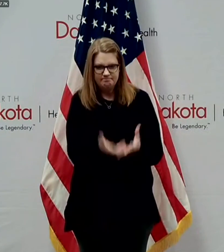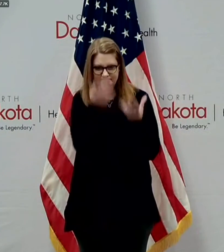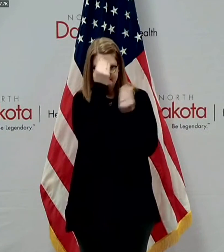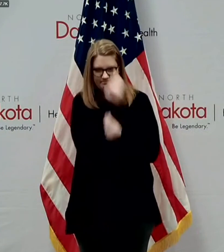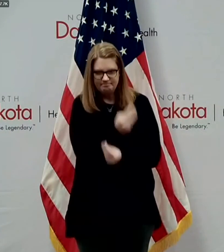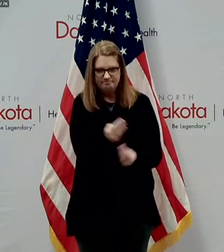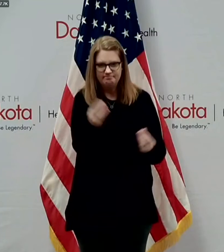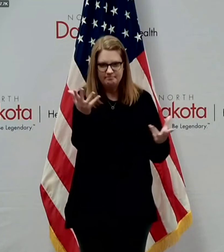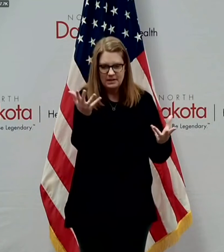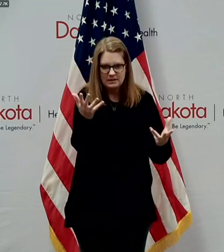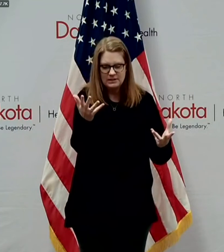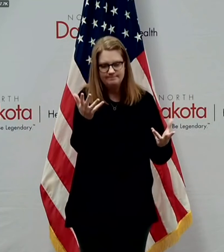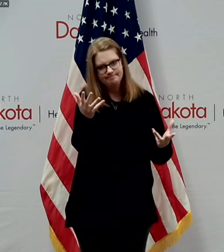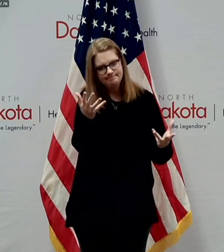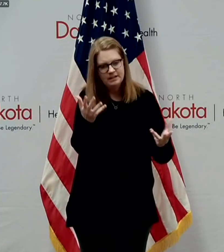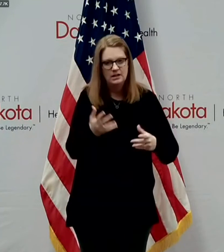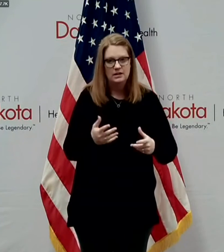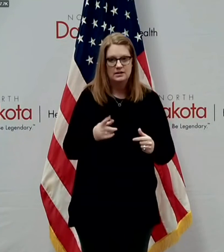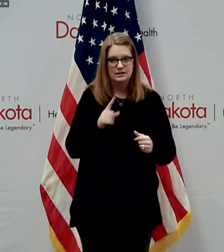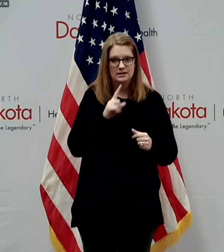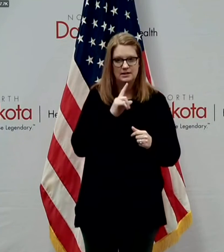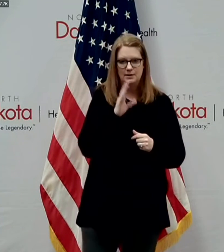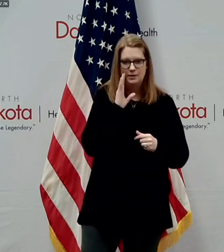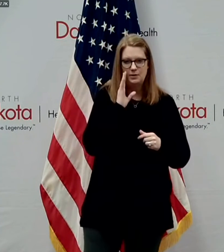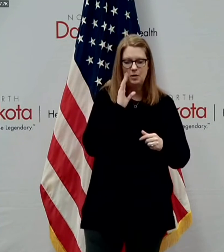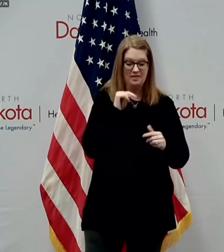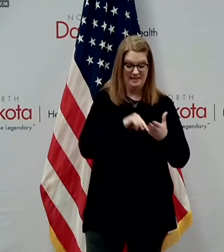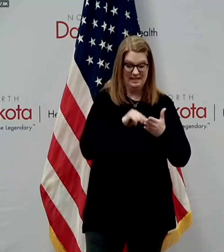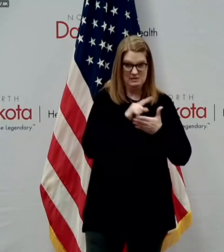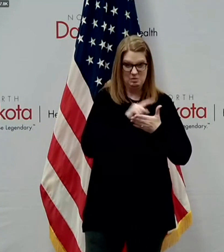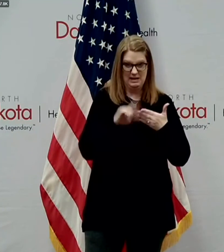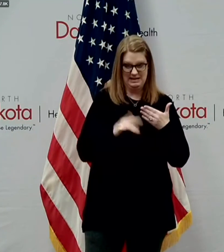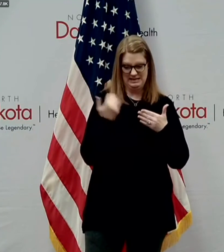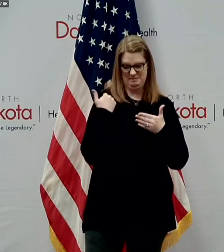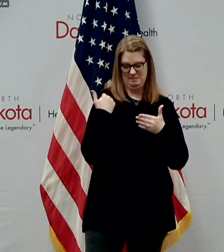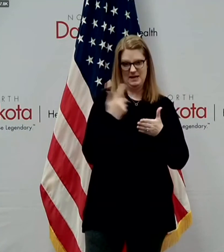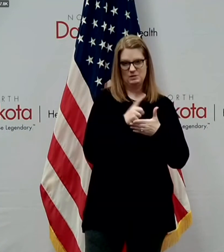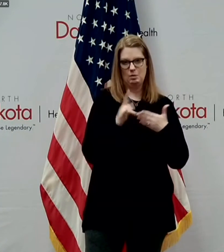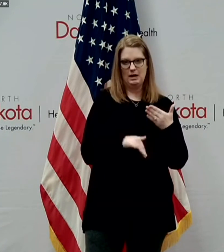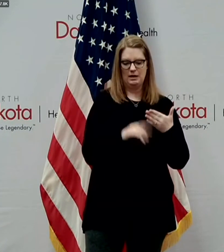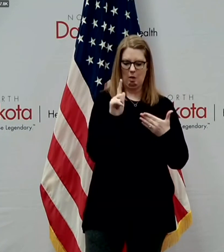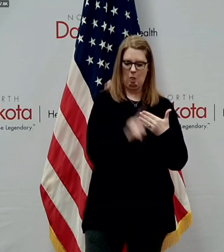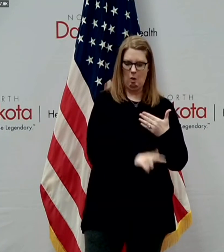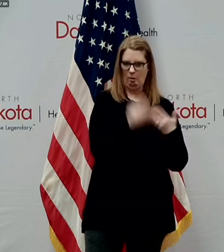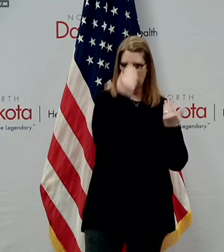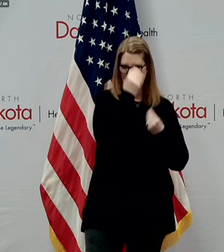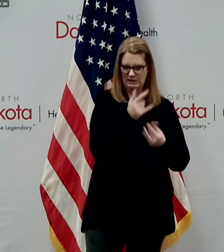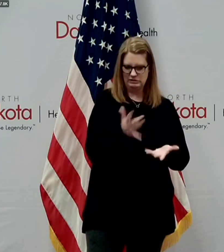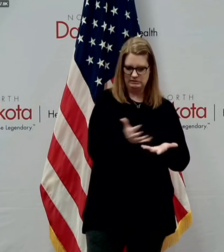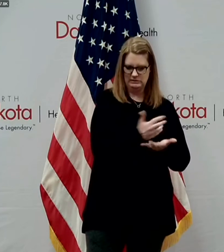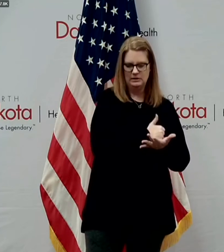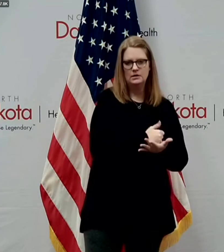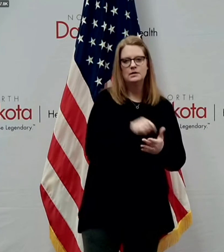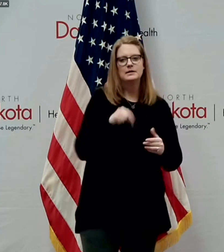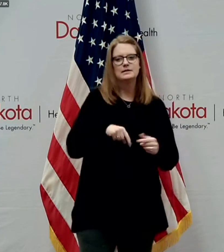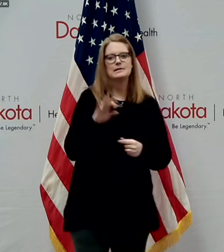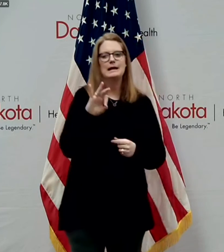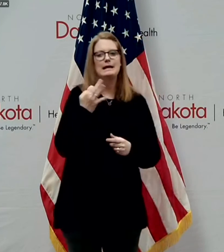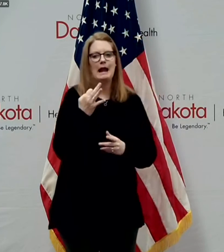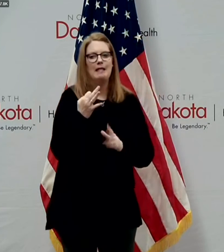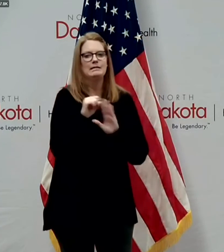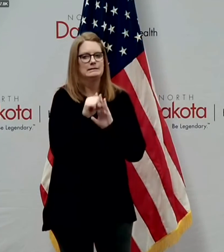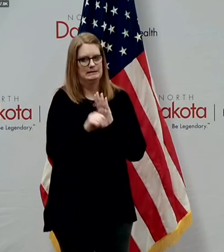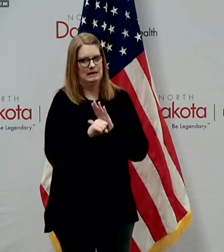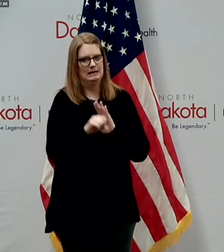maybe inconclusive because of the low data on the weekend. It continues to be very positive. We're remain the ninth state in the